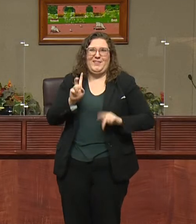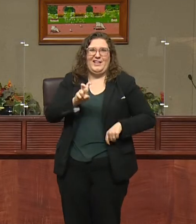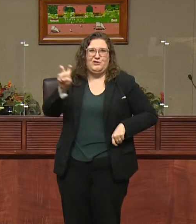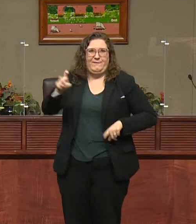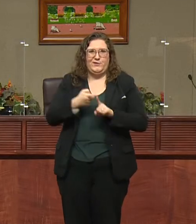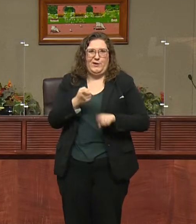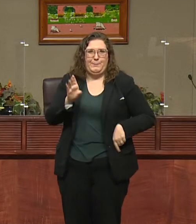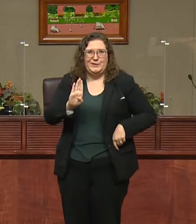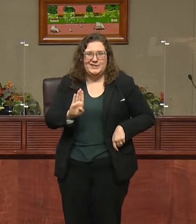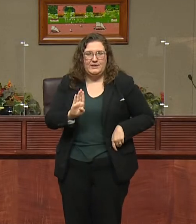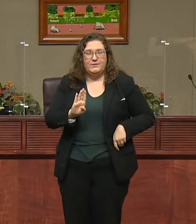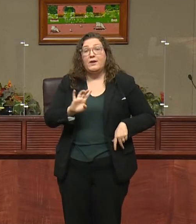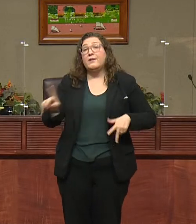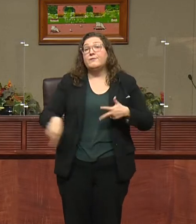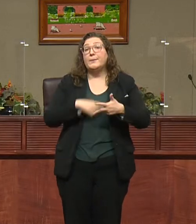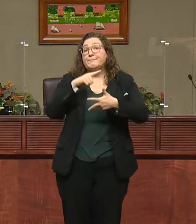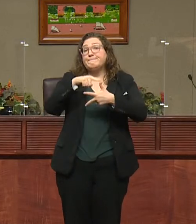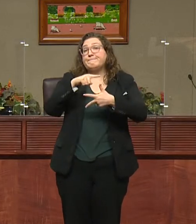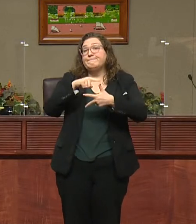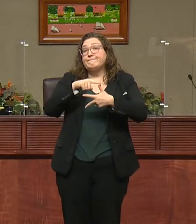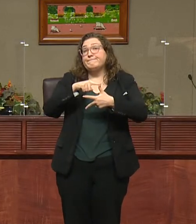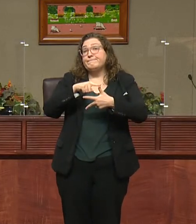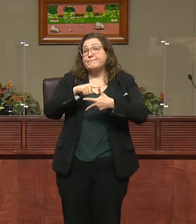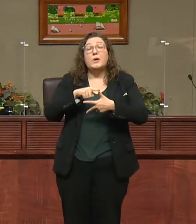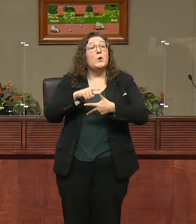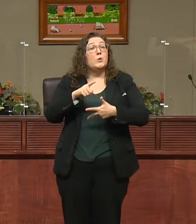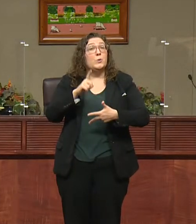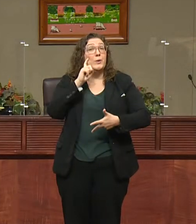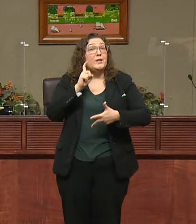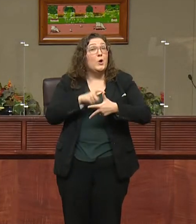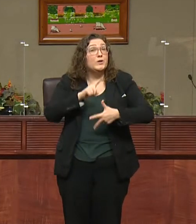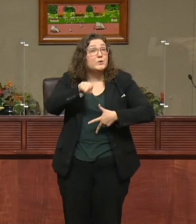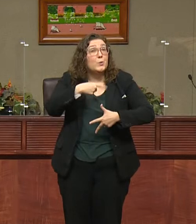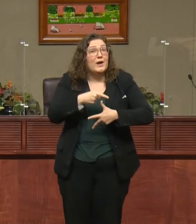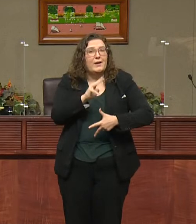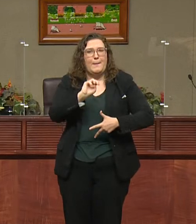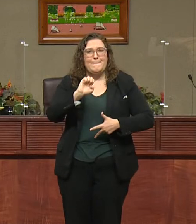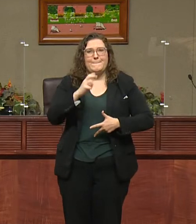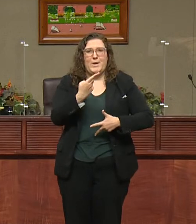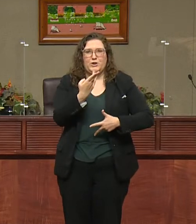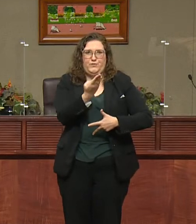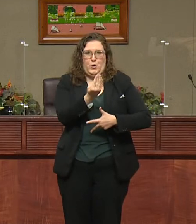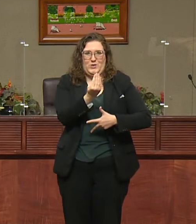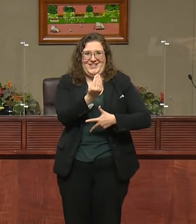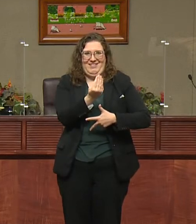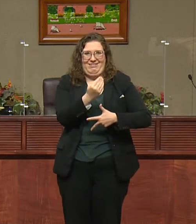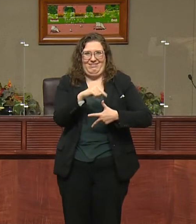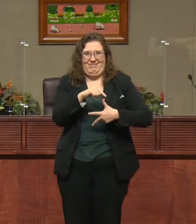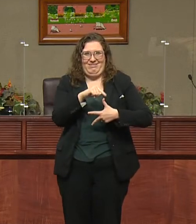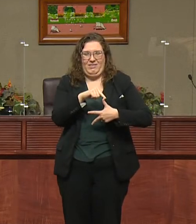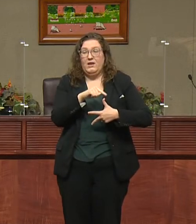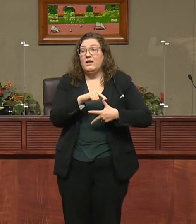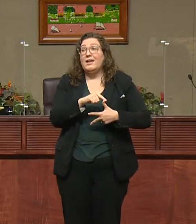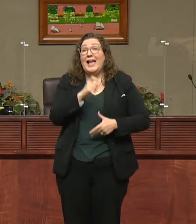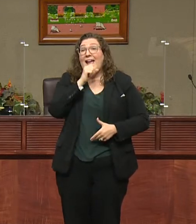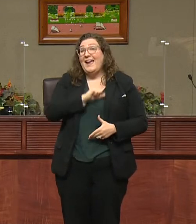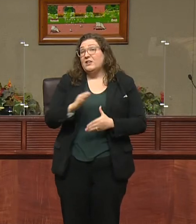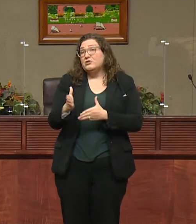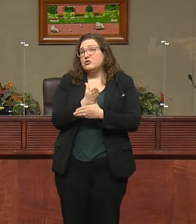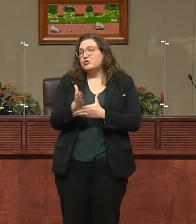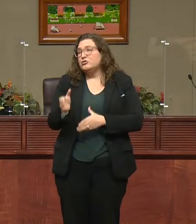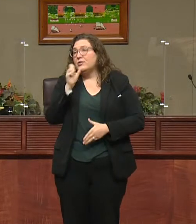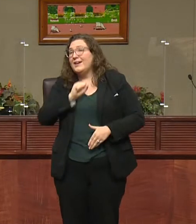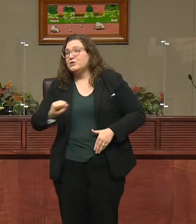reported B.1.1.7 variant was March 14th. The age range for these new cases were 29